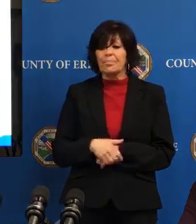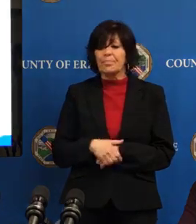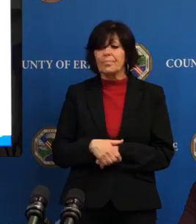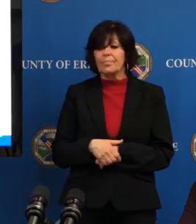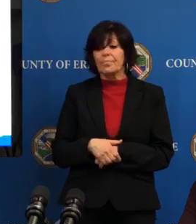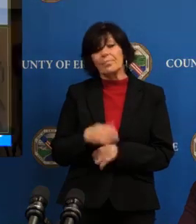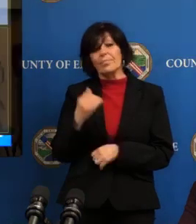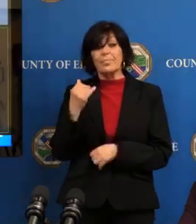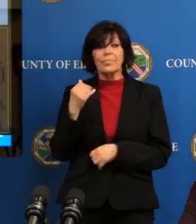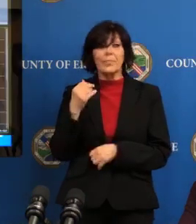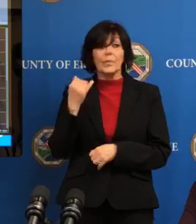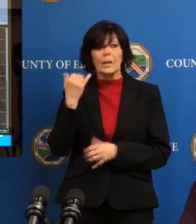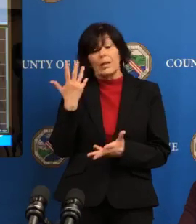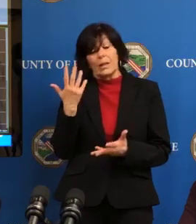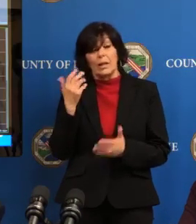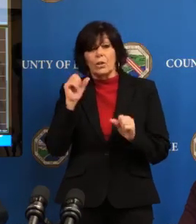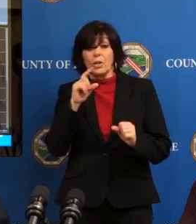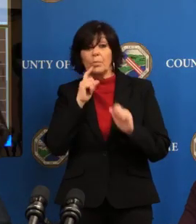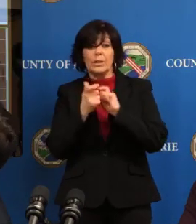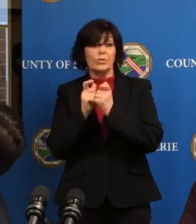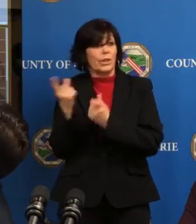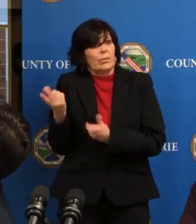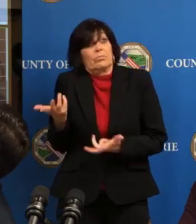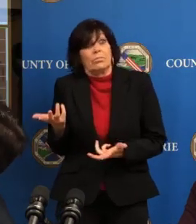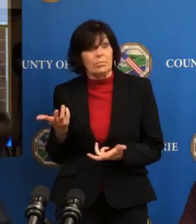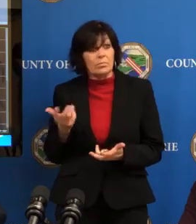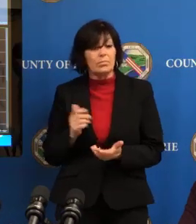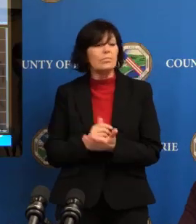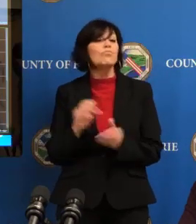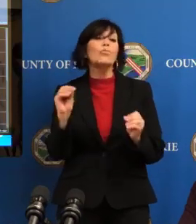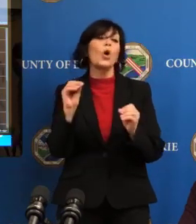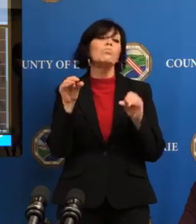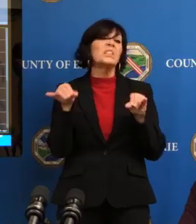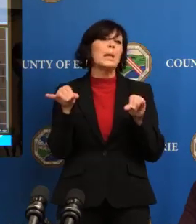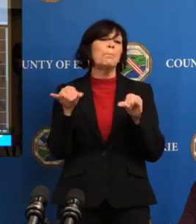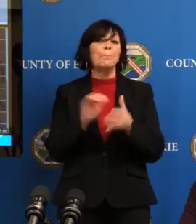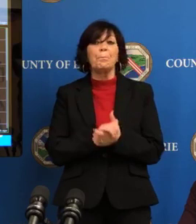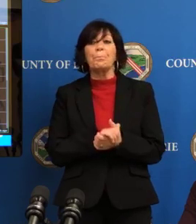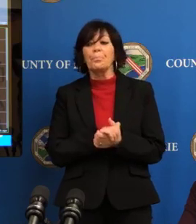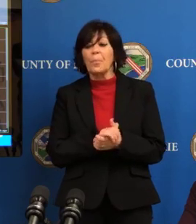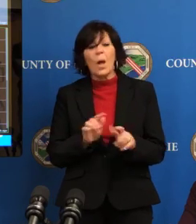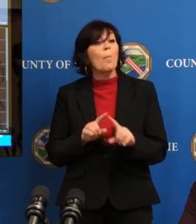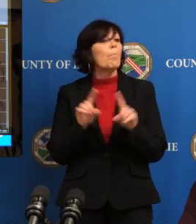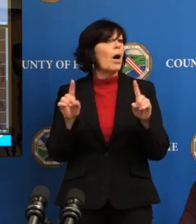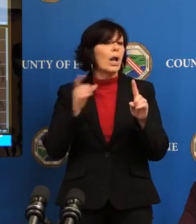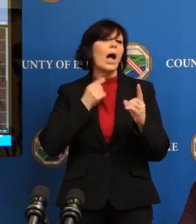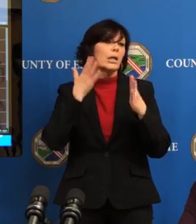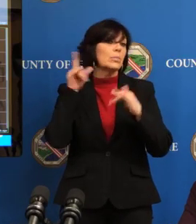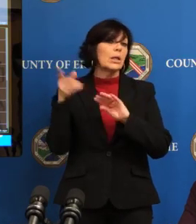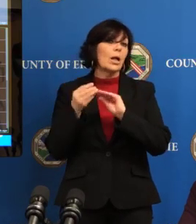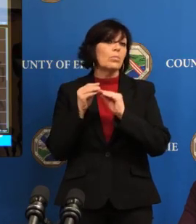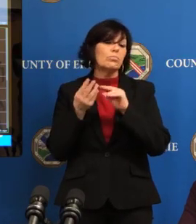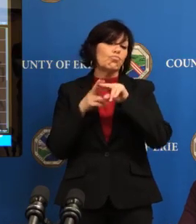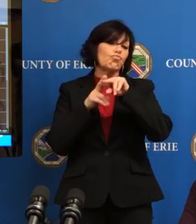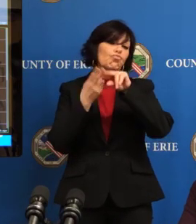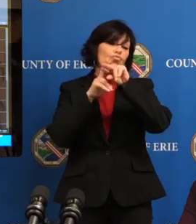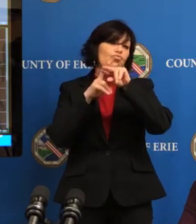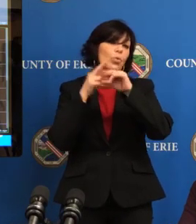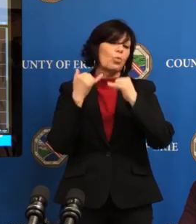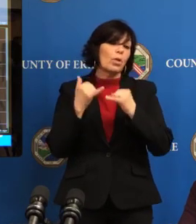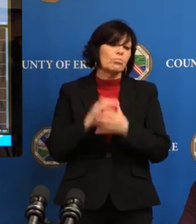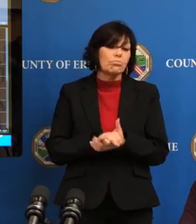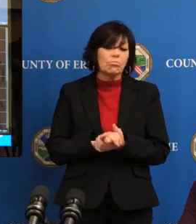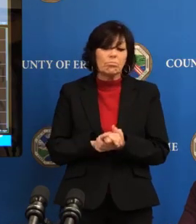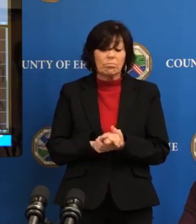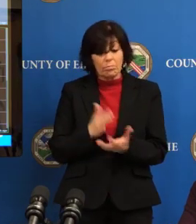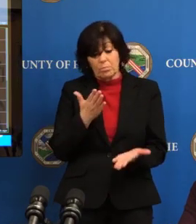See if they got anything. They could have since we went on air. No, looks like the same amount, but I'm fully expecting that number will be updated today.